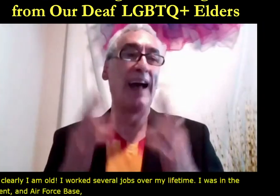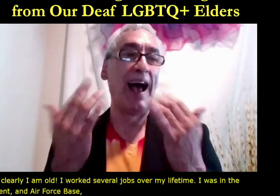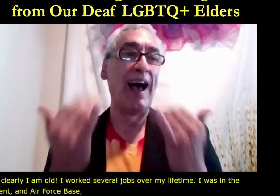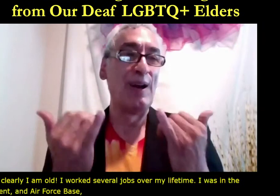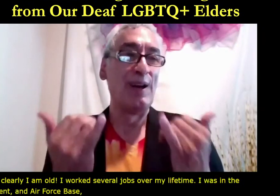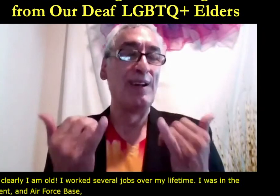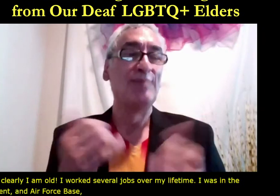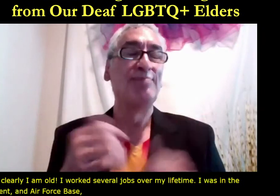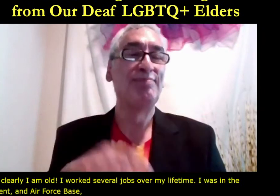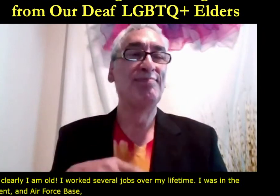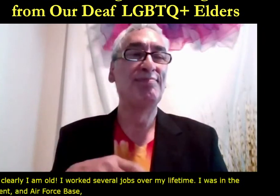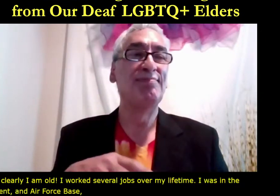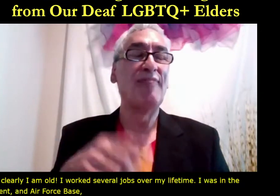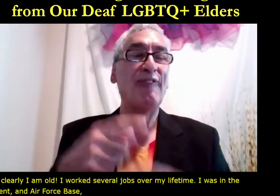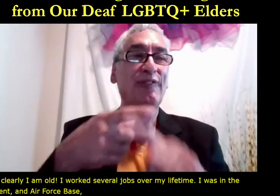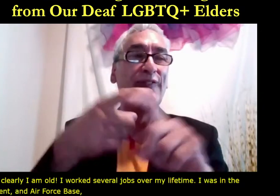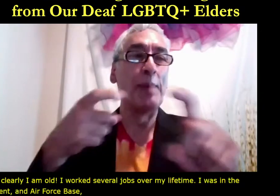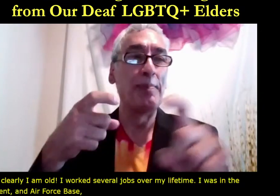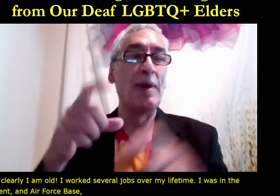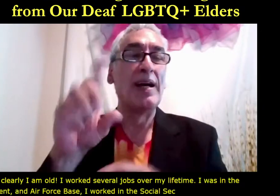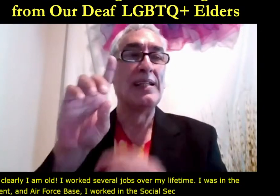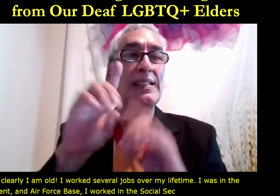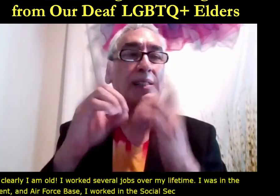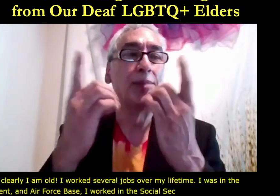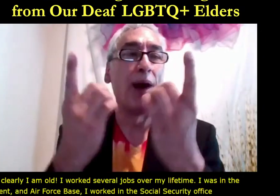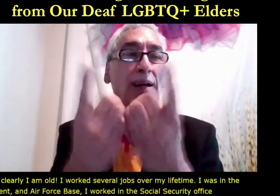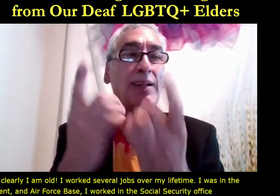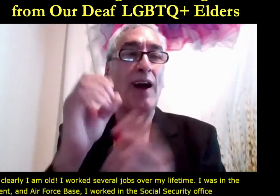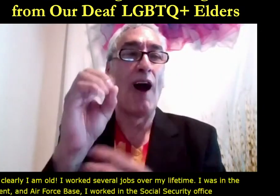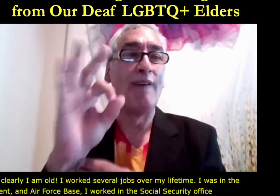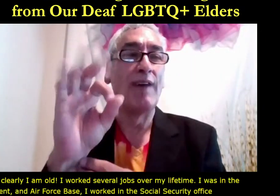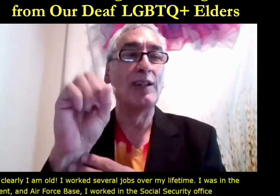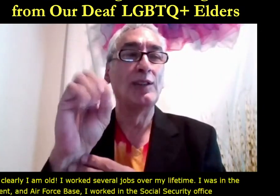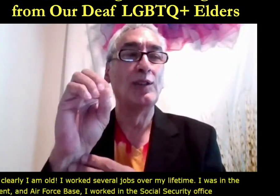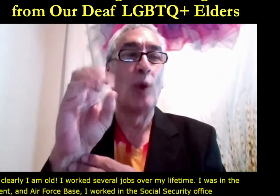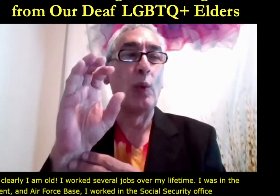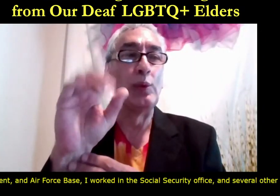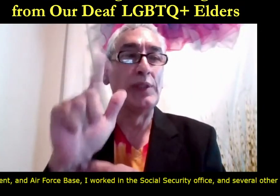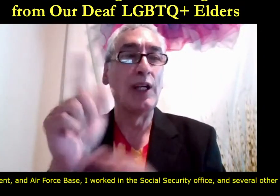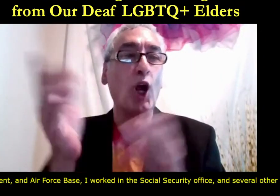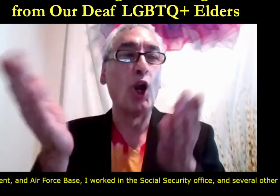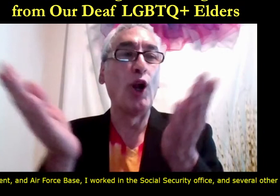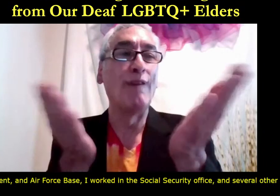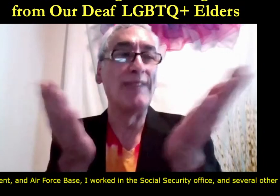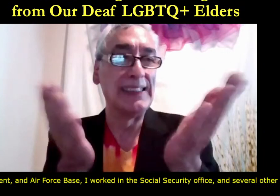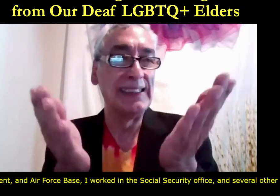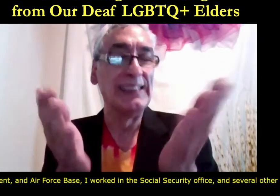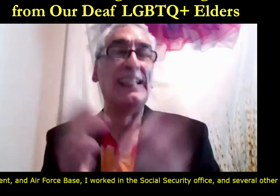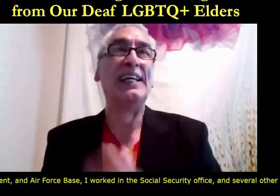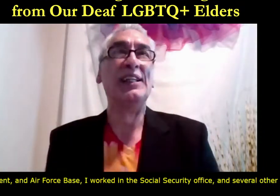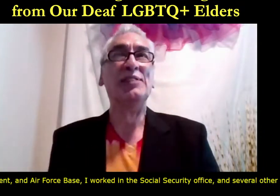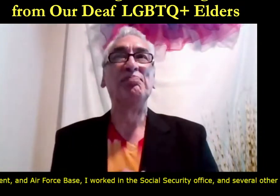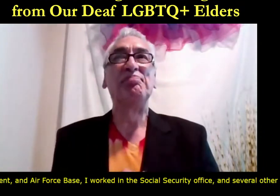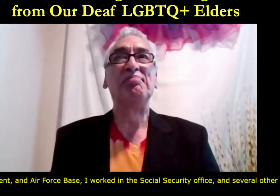and now i'm retired and i retired from the department of social services